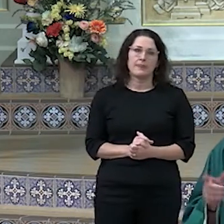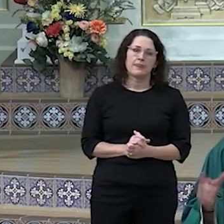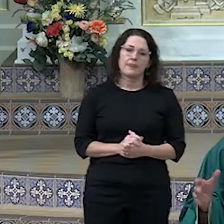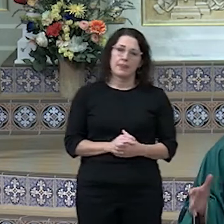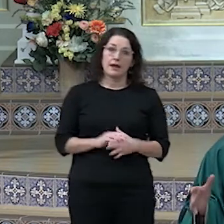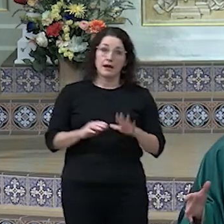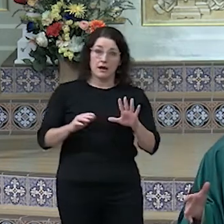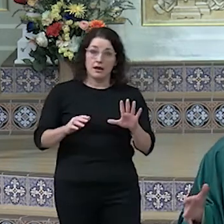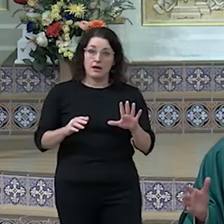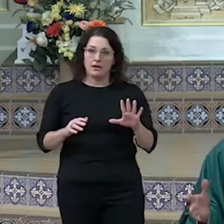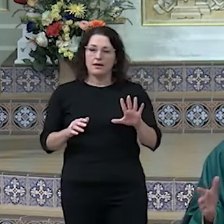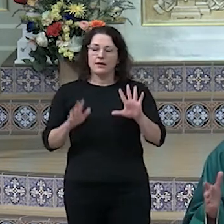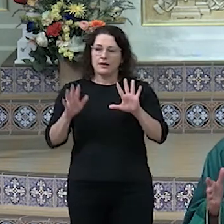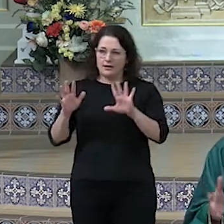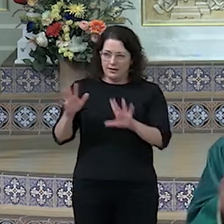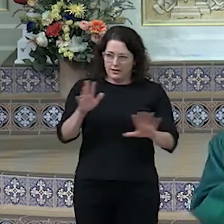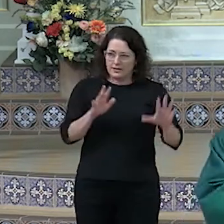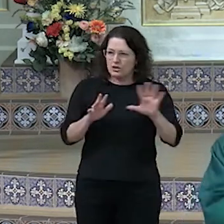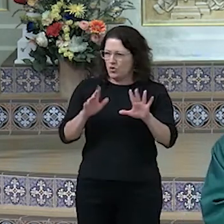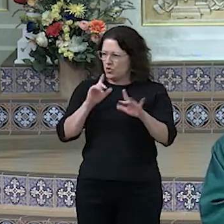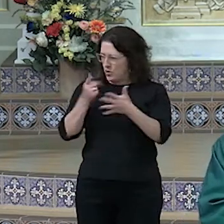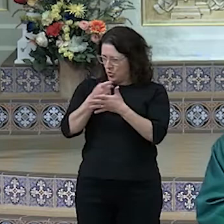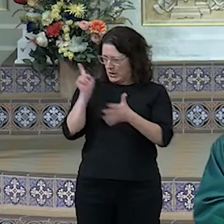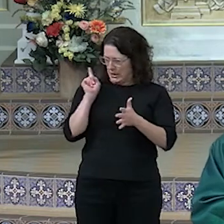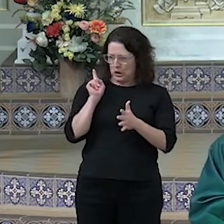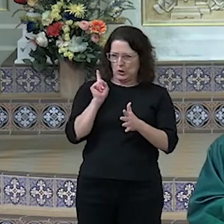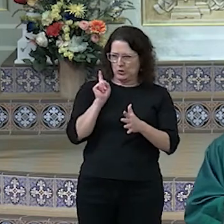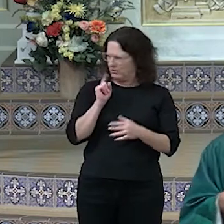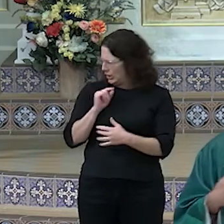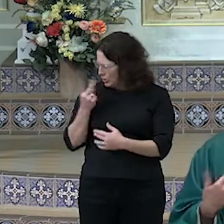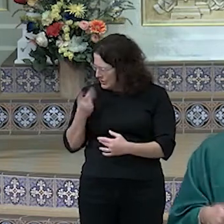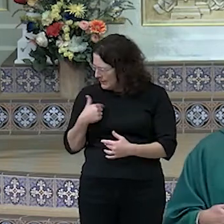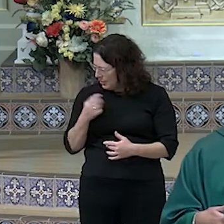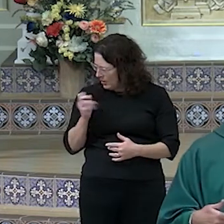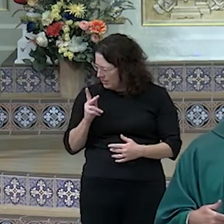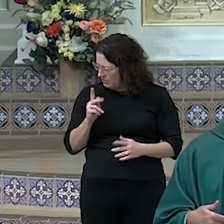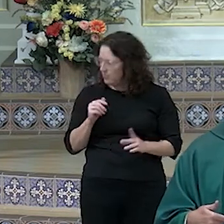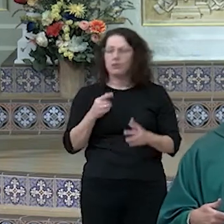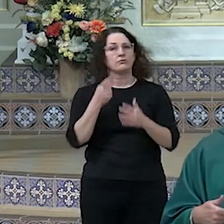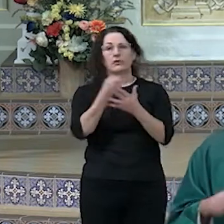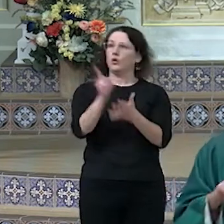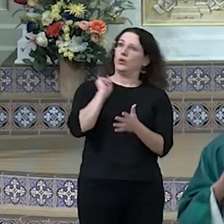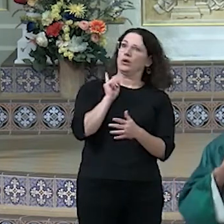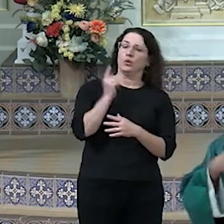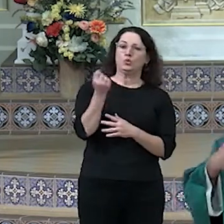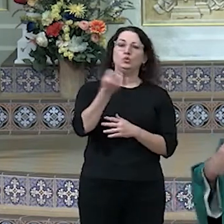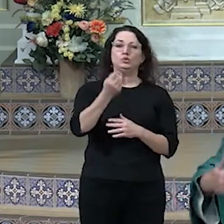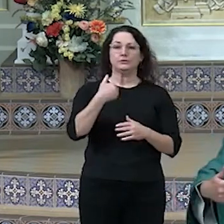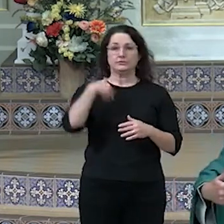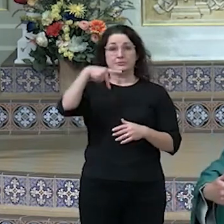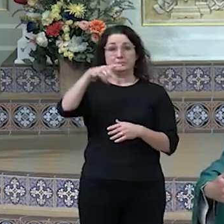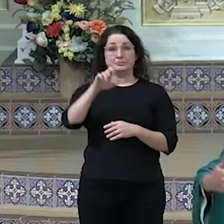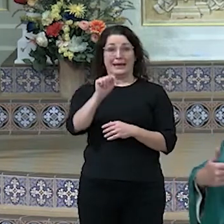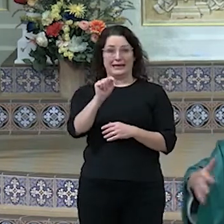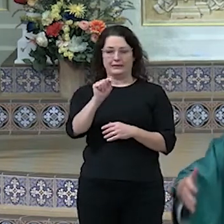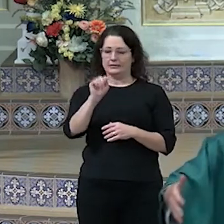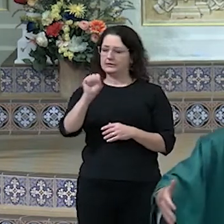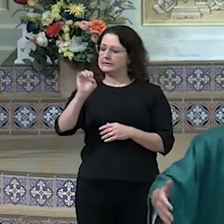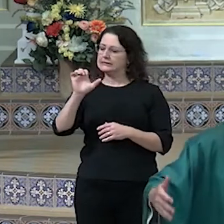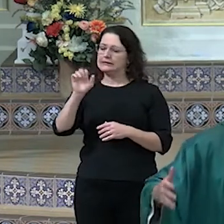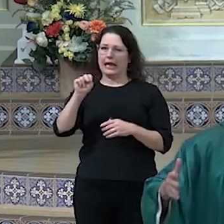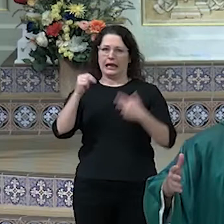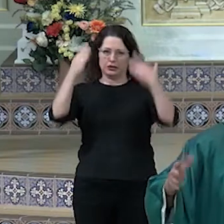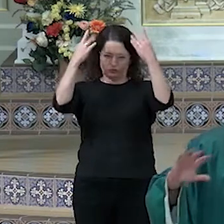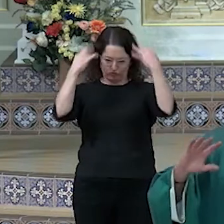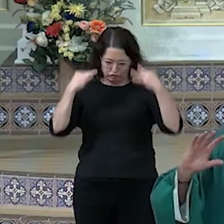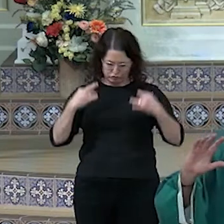So in case you didn't read, so a week ago Tuesday, I had another PET scan, right? So at the very beginning, I think I let you all know